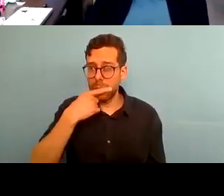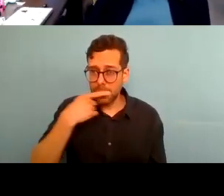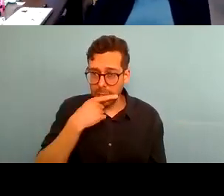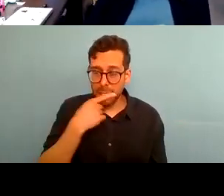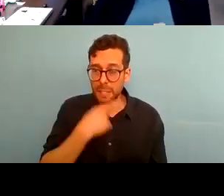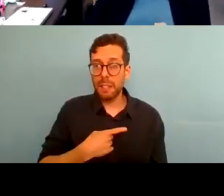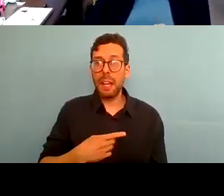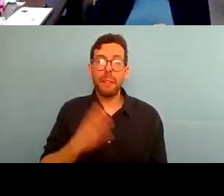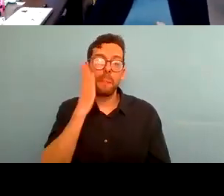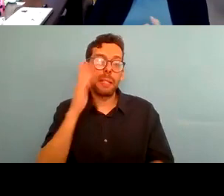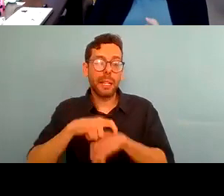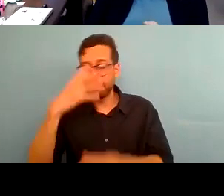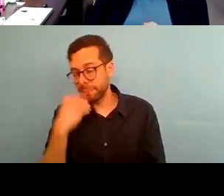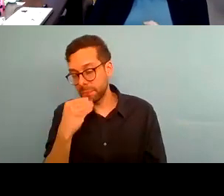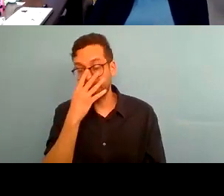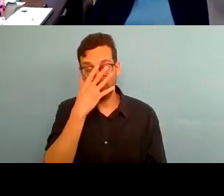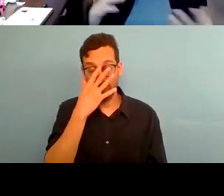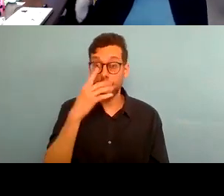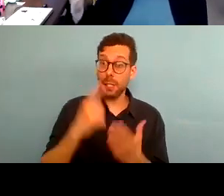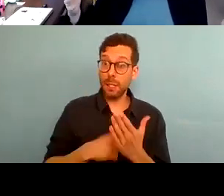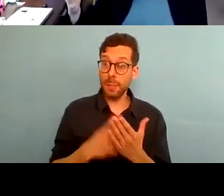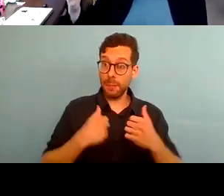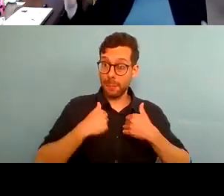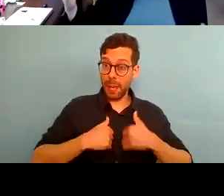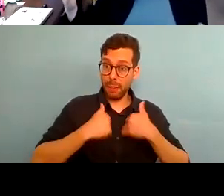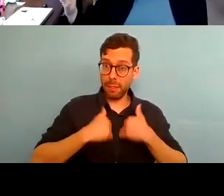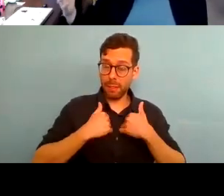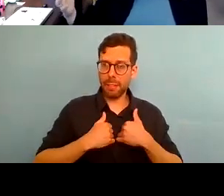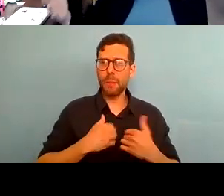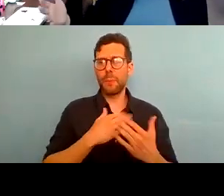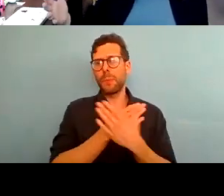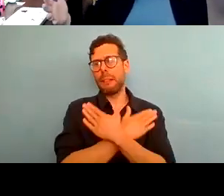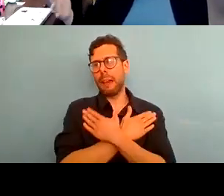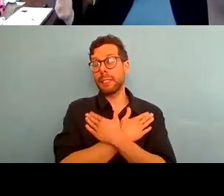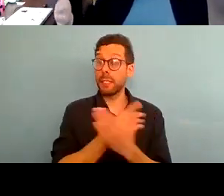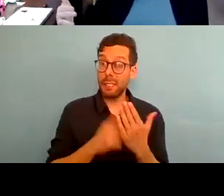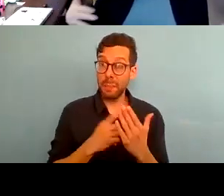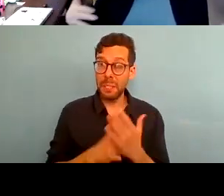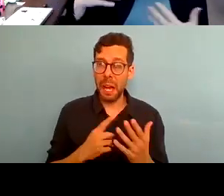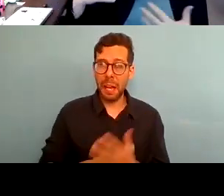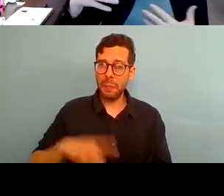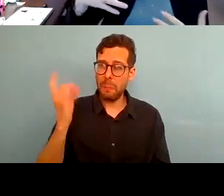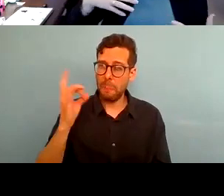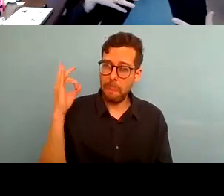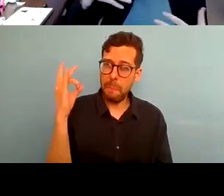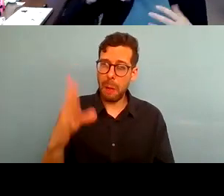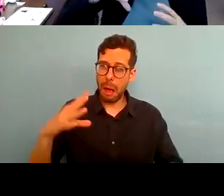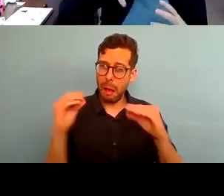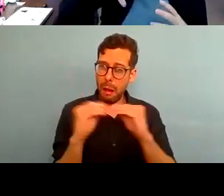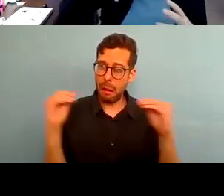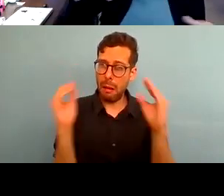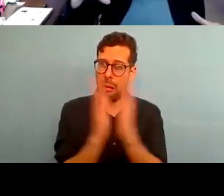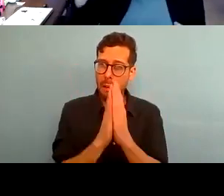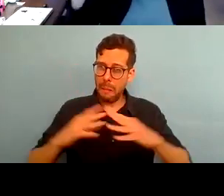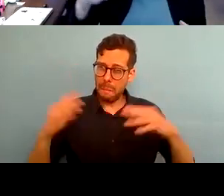is very relaxing. Sometimes it might be the most epic battle ever. So the bedtime routine helps you to